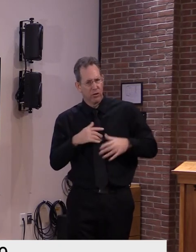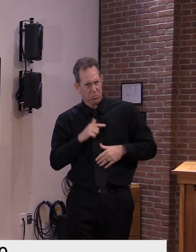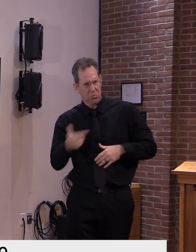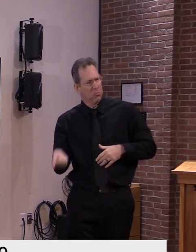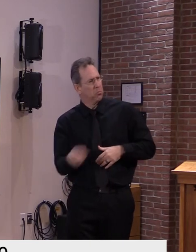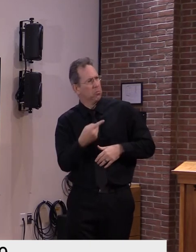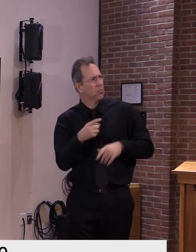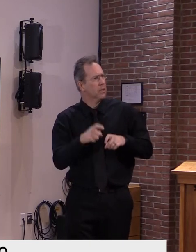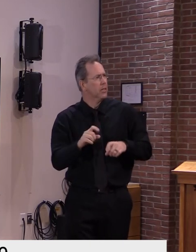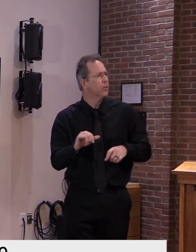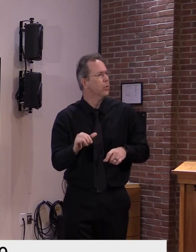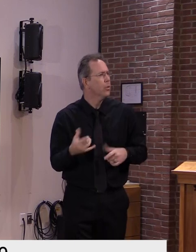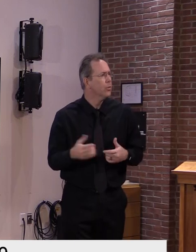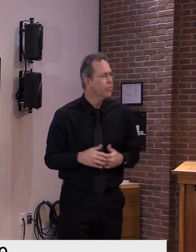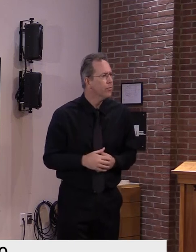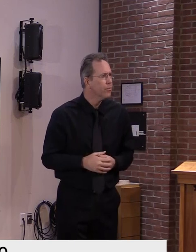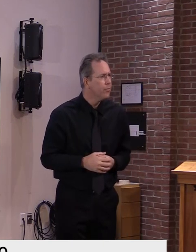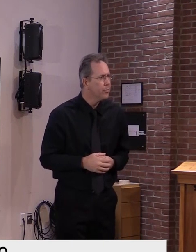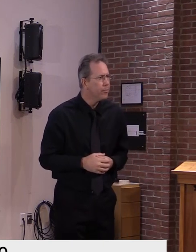Craig, the County Courier.